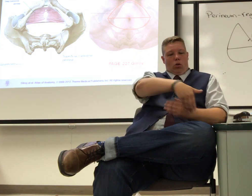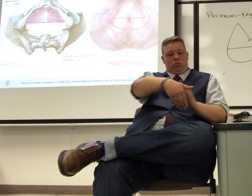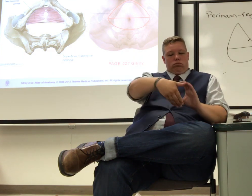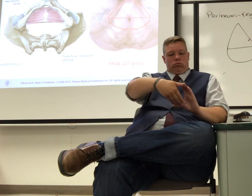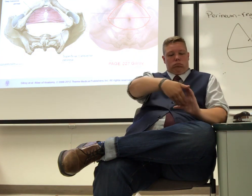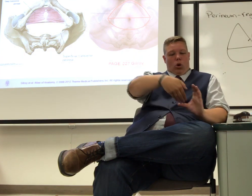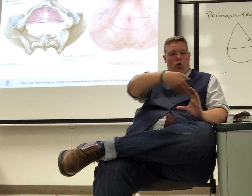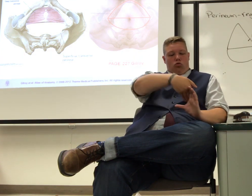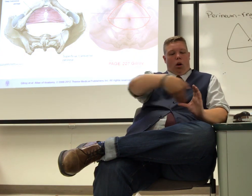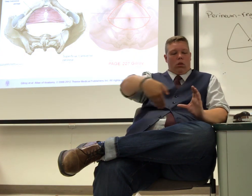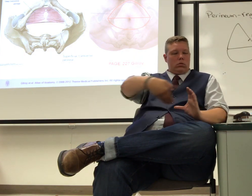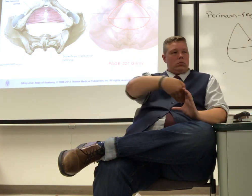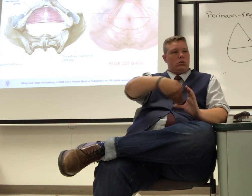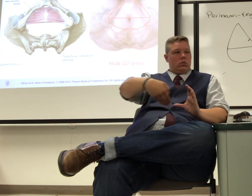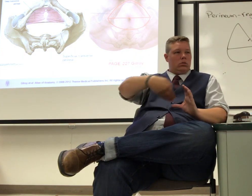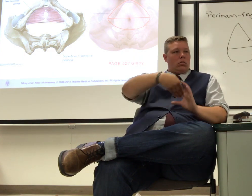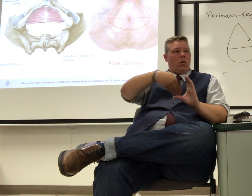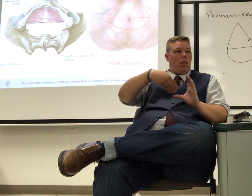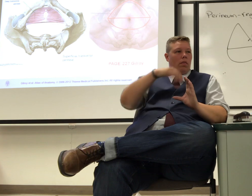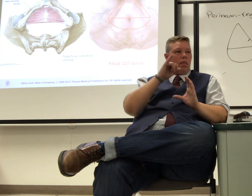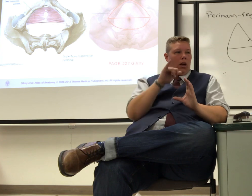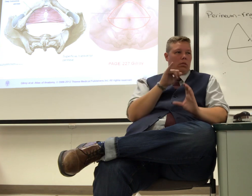transverse,